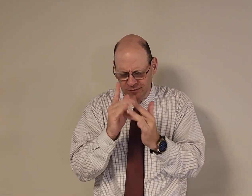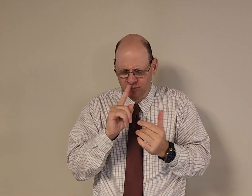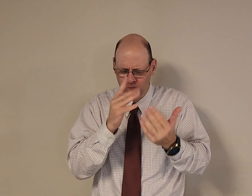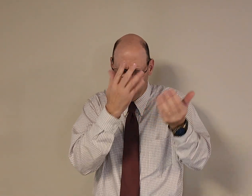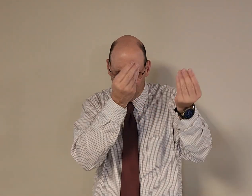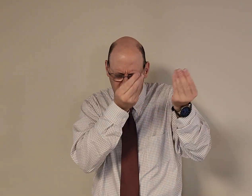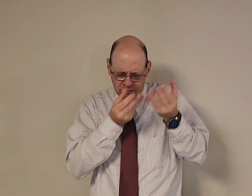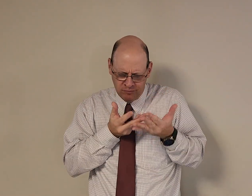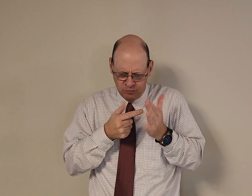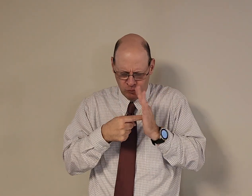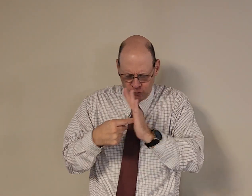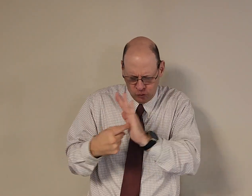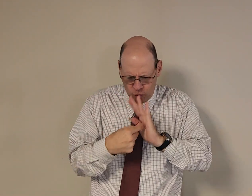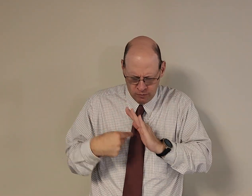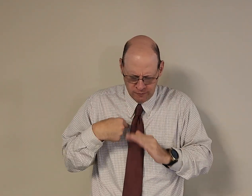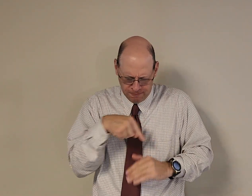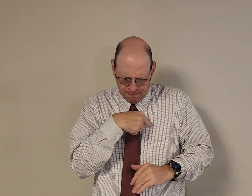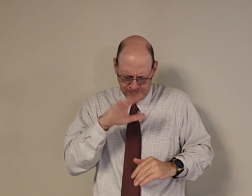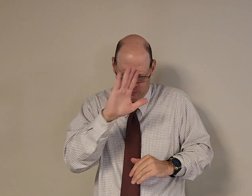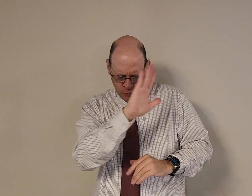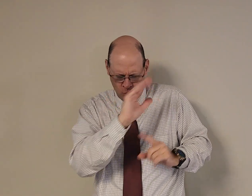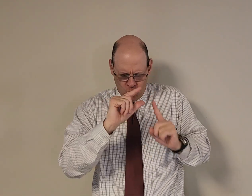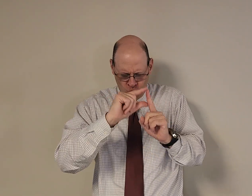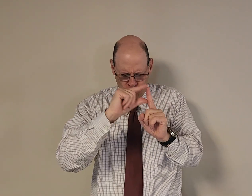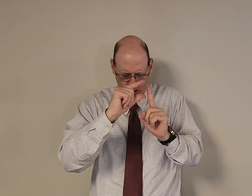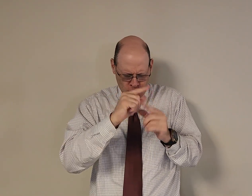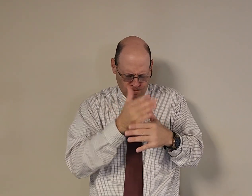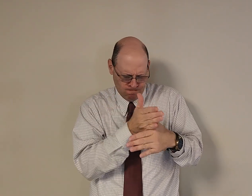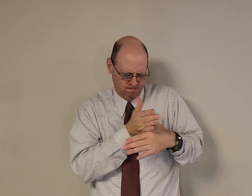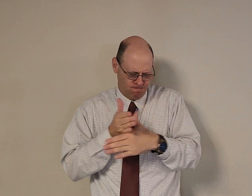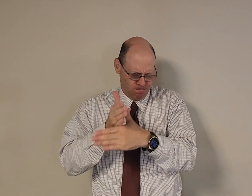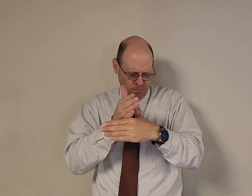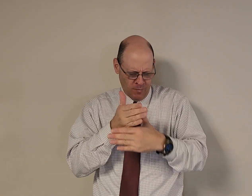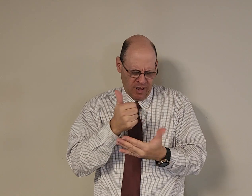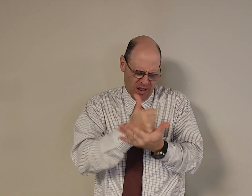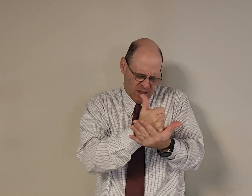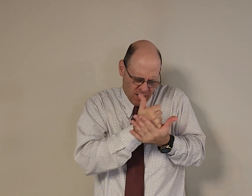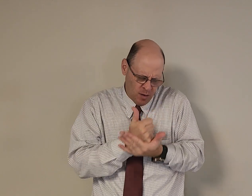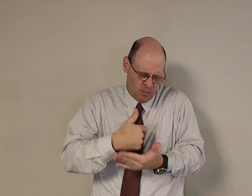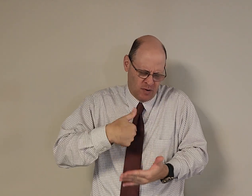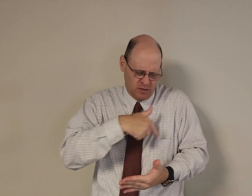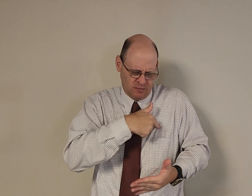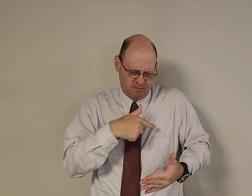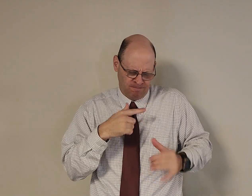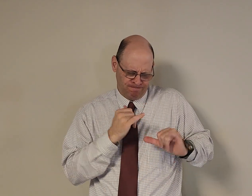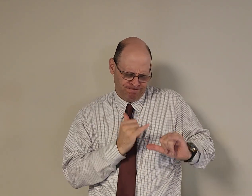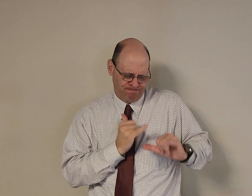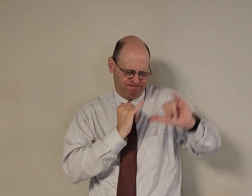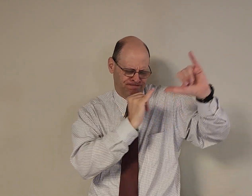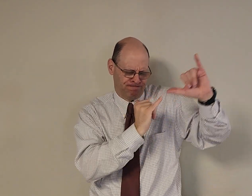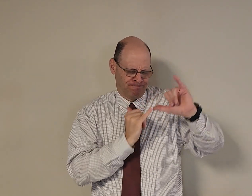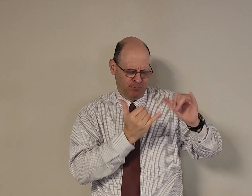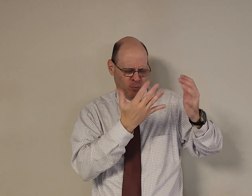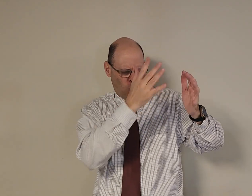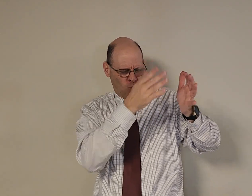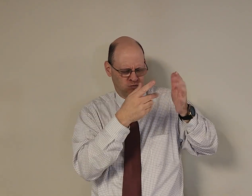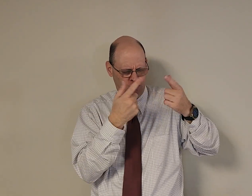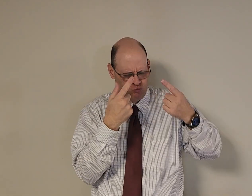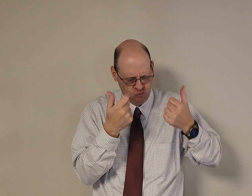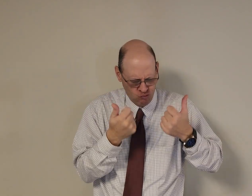Thank you, Jesus. You've given us your word today. You've shown us how that we can do unto you if